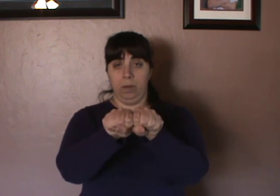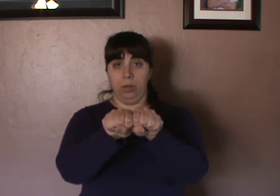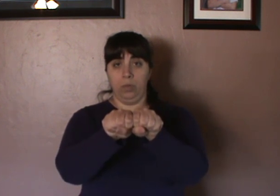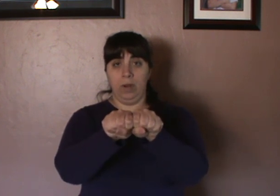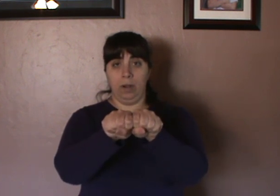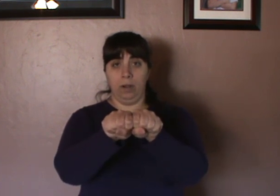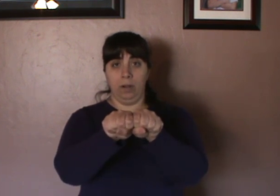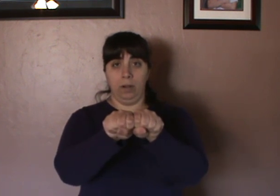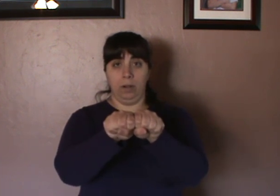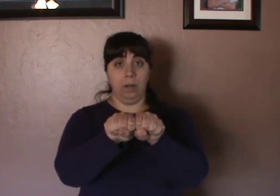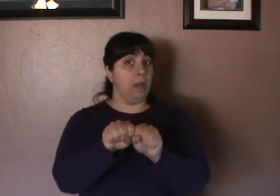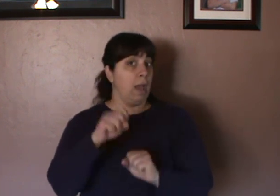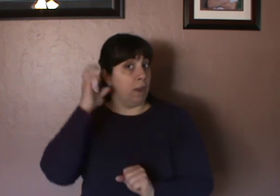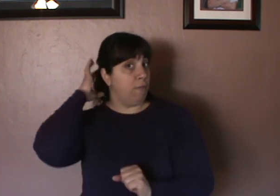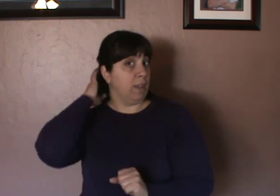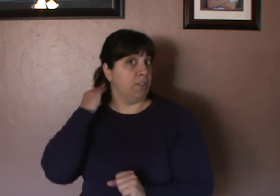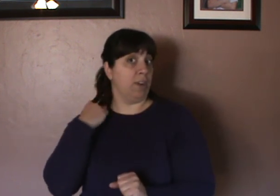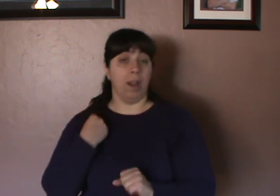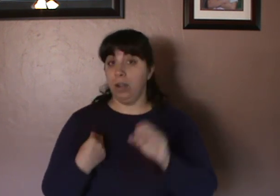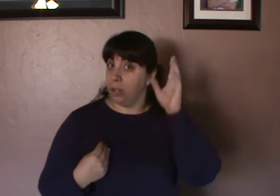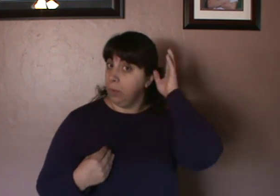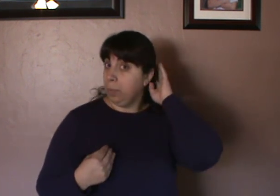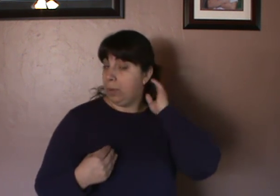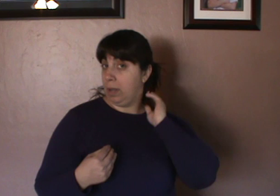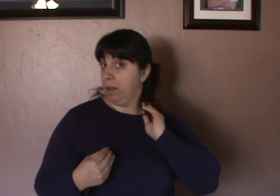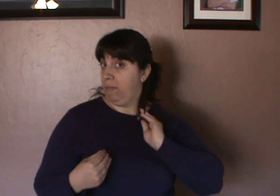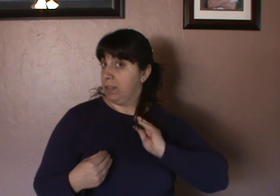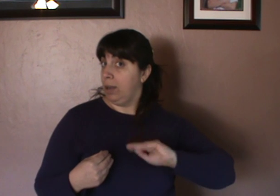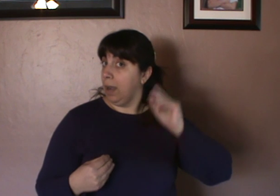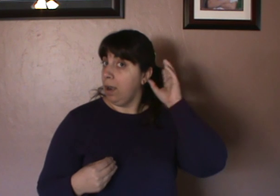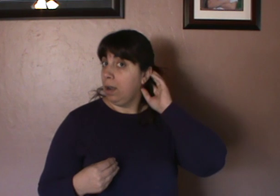to wear. How to fix your hair. So we'll pretend to fix our hair.